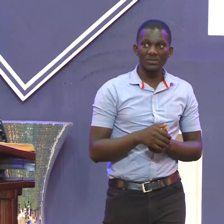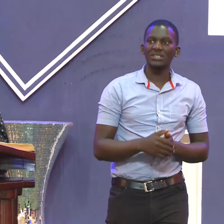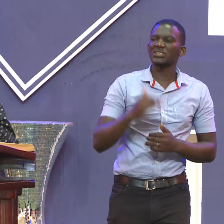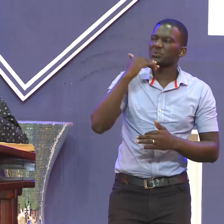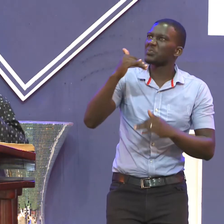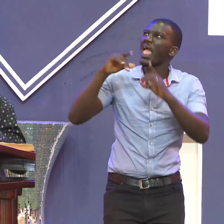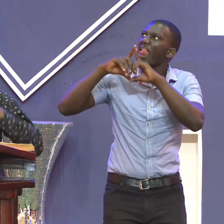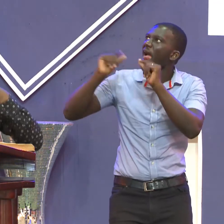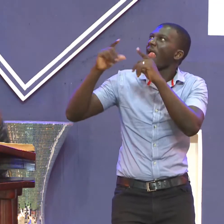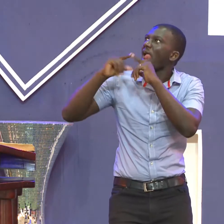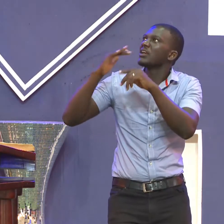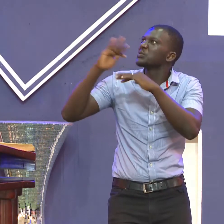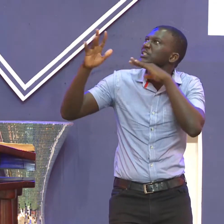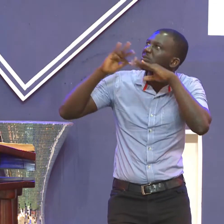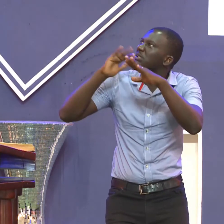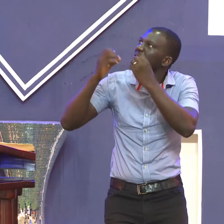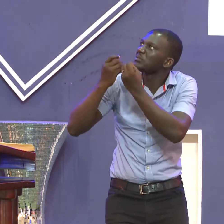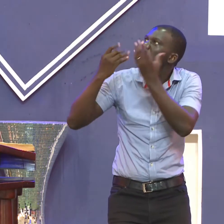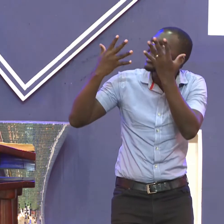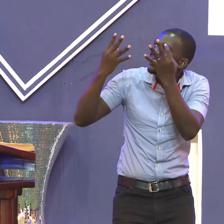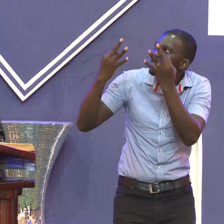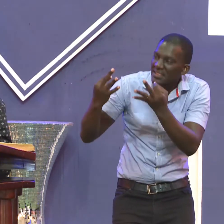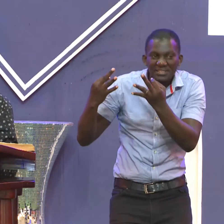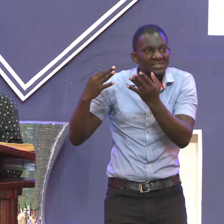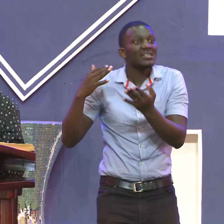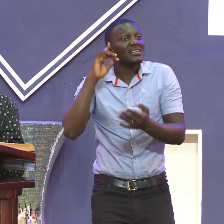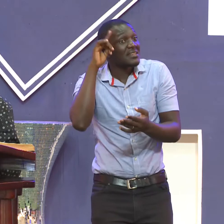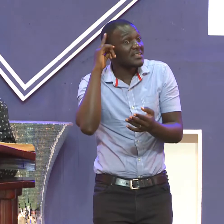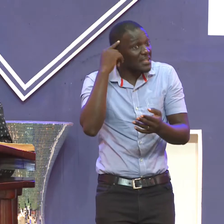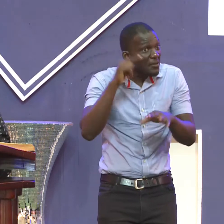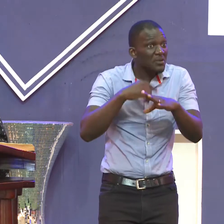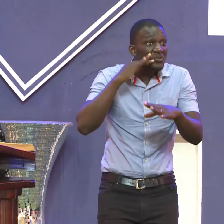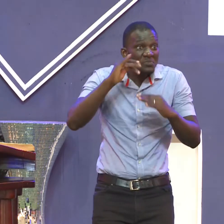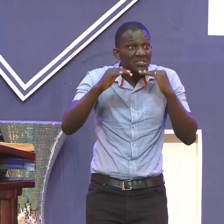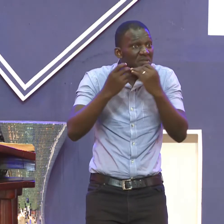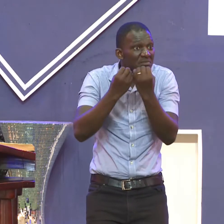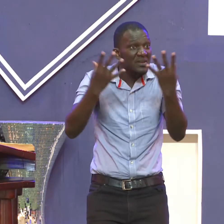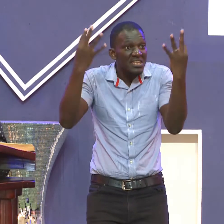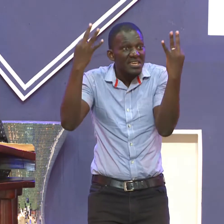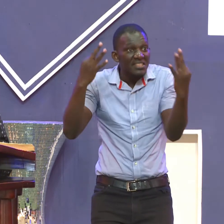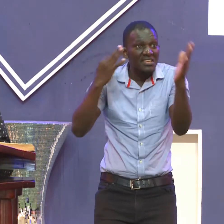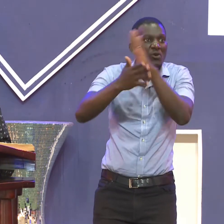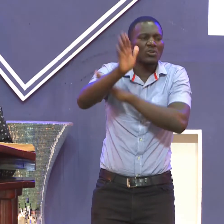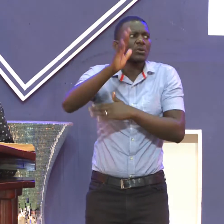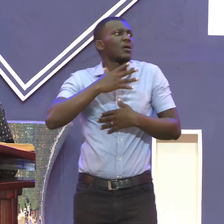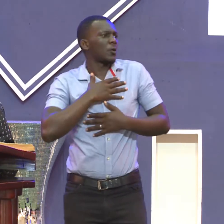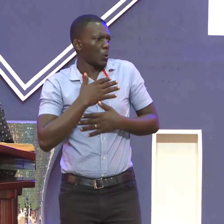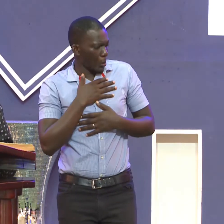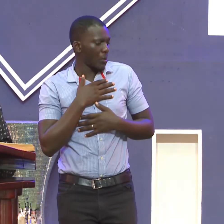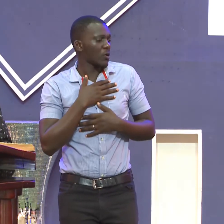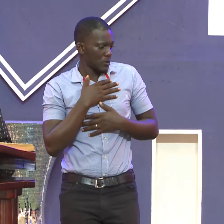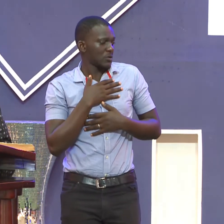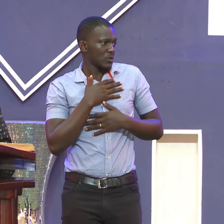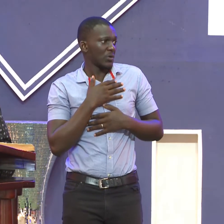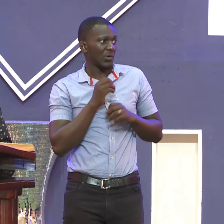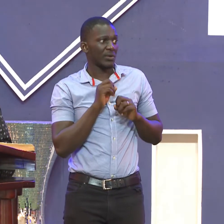kuba tumanyi ndowooza we tunaayogera ennyo tujja kumukonvinsinga. Is to speak many words to him because we think that when we speak many